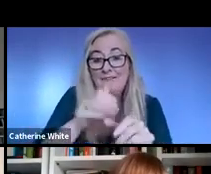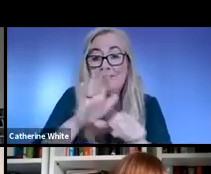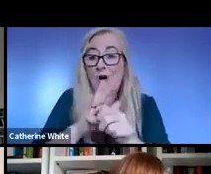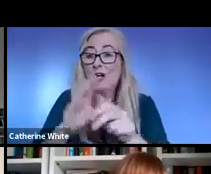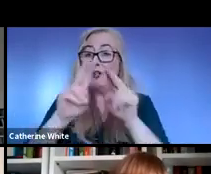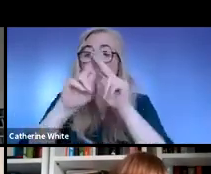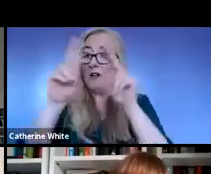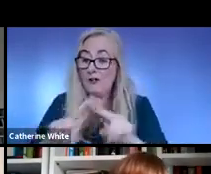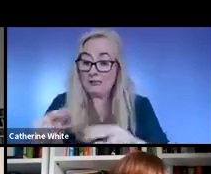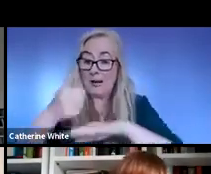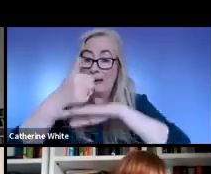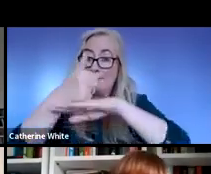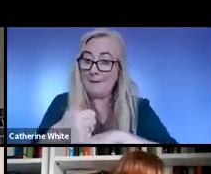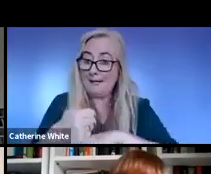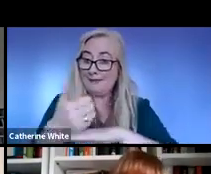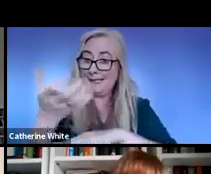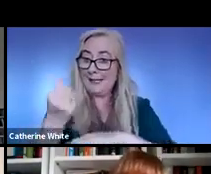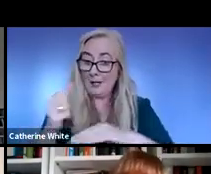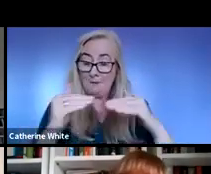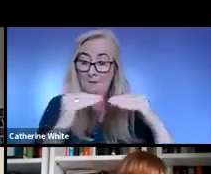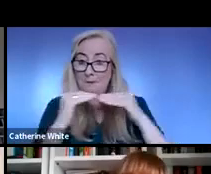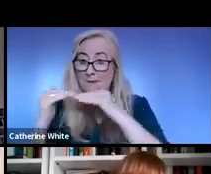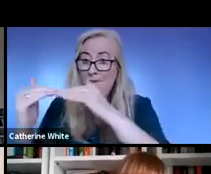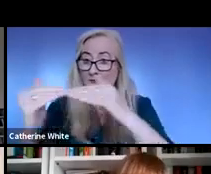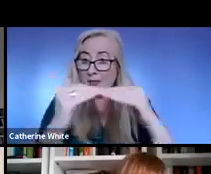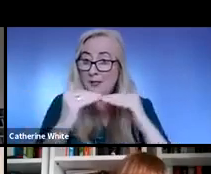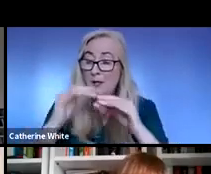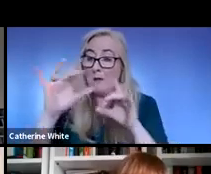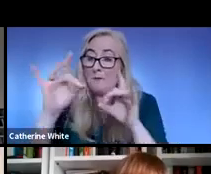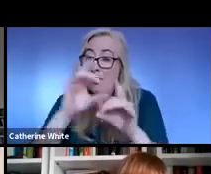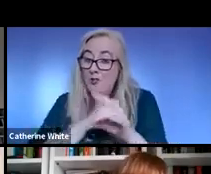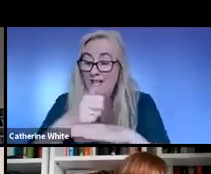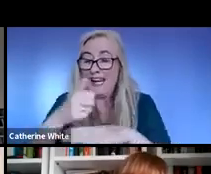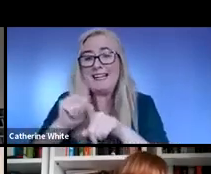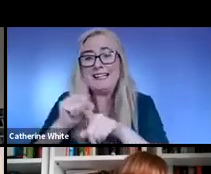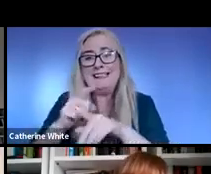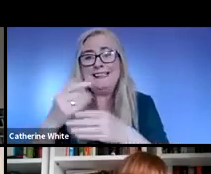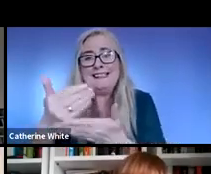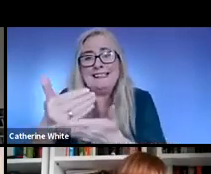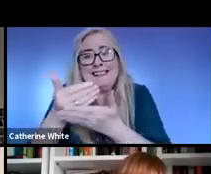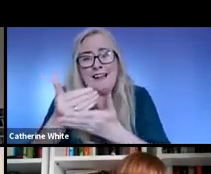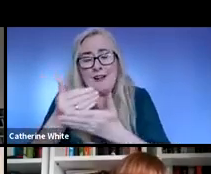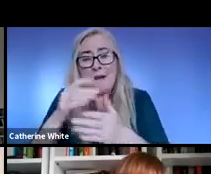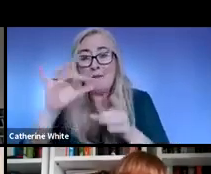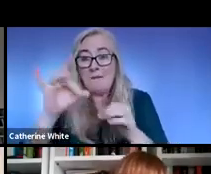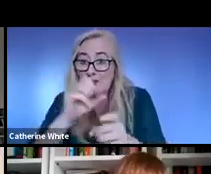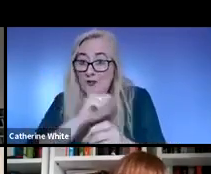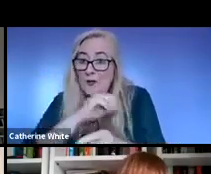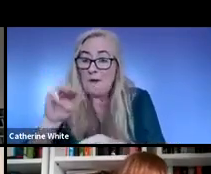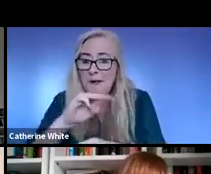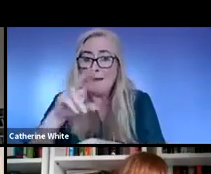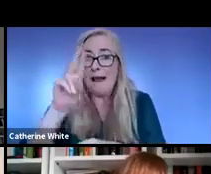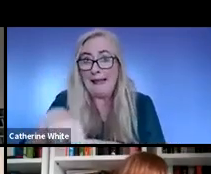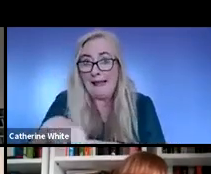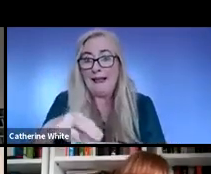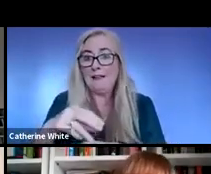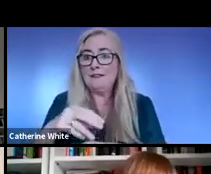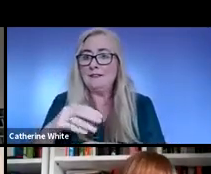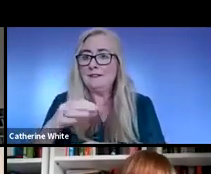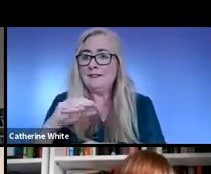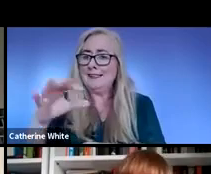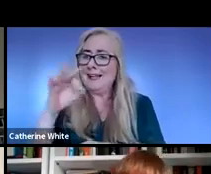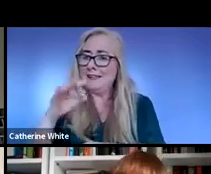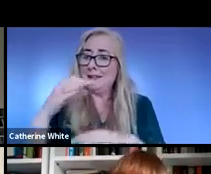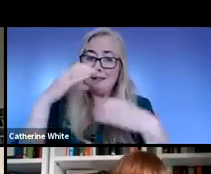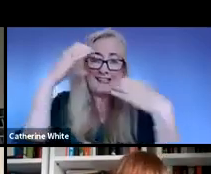basic income, to do just that, to provide that safety net so that people can undertake meaningful work, be that